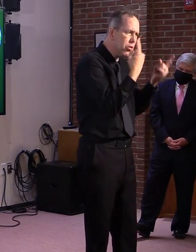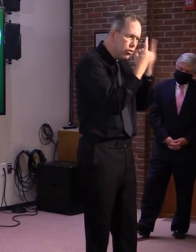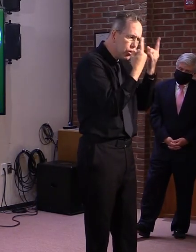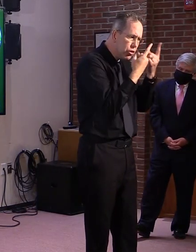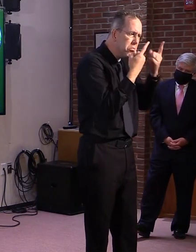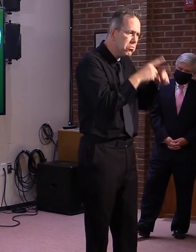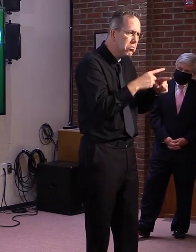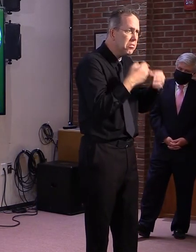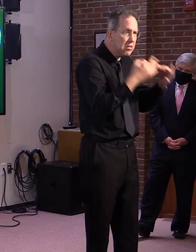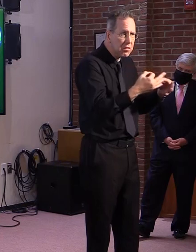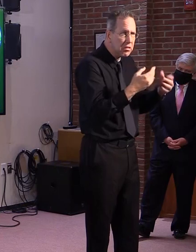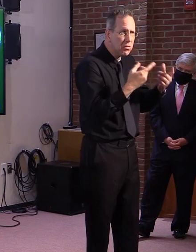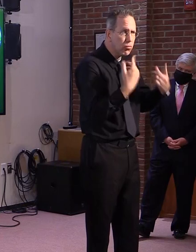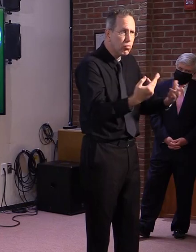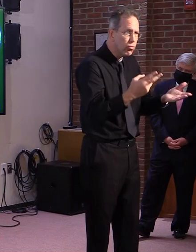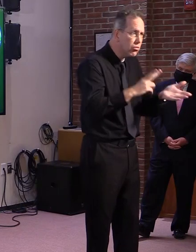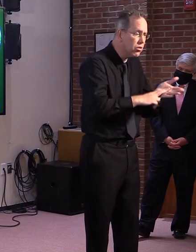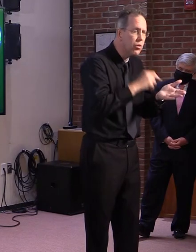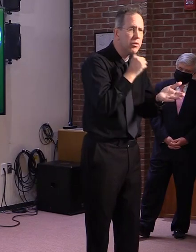not.